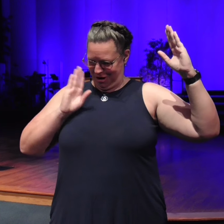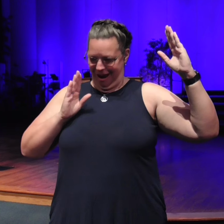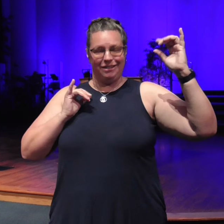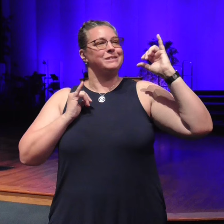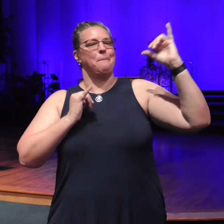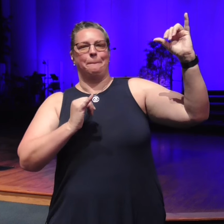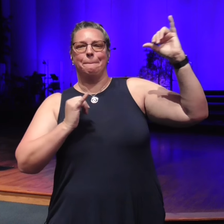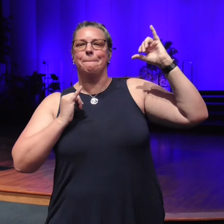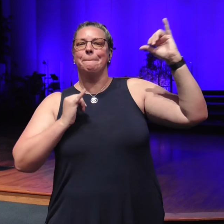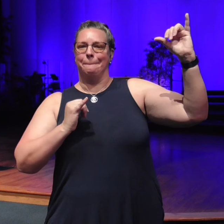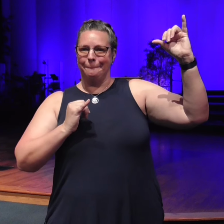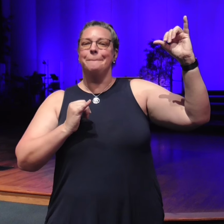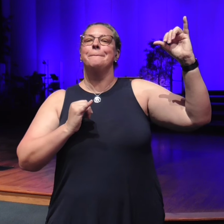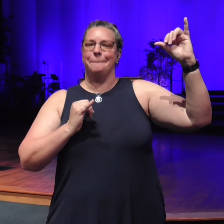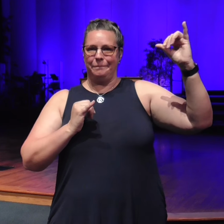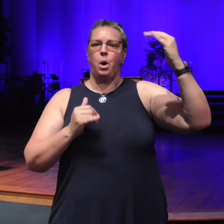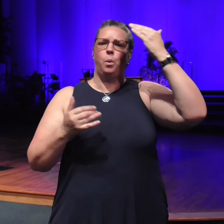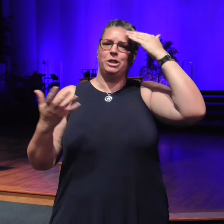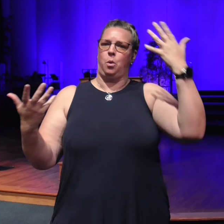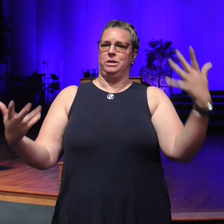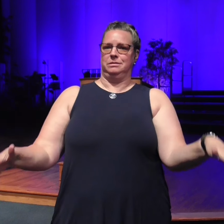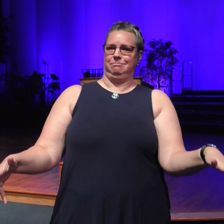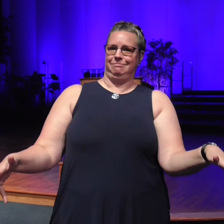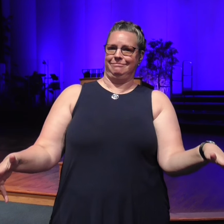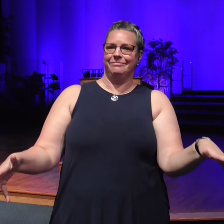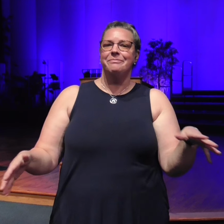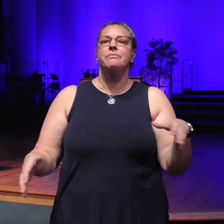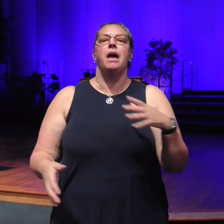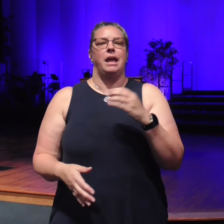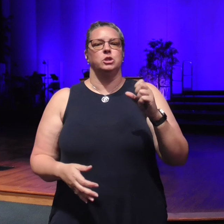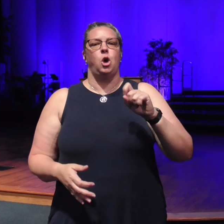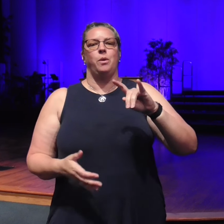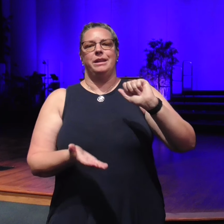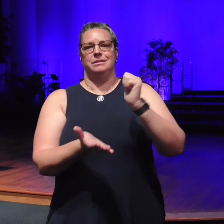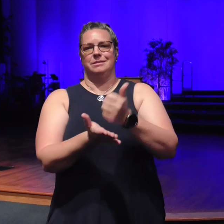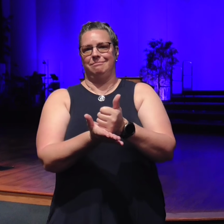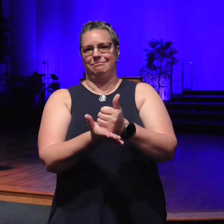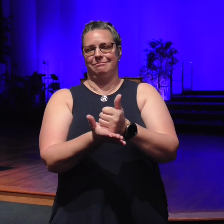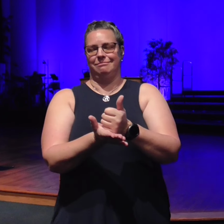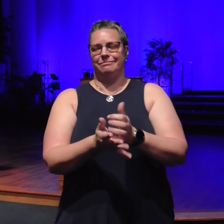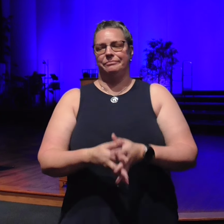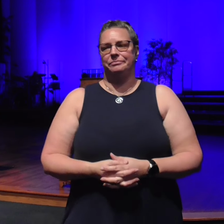it is done, it is true, it is so. And so it is.